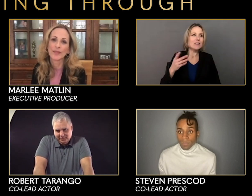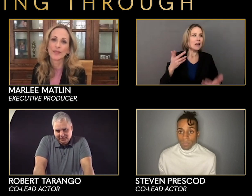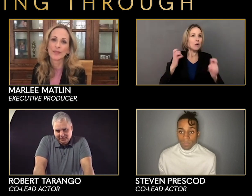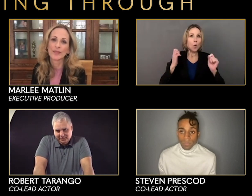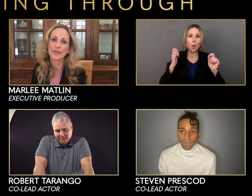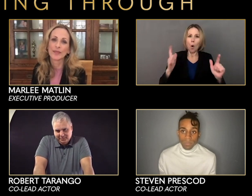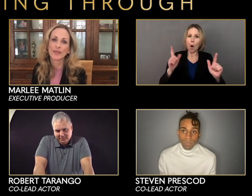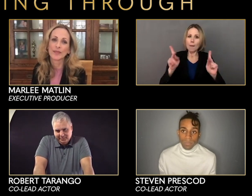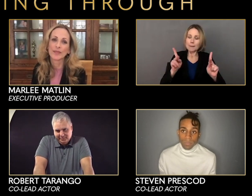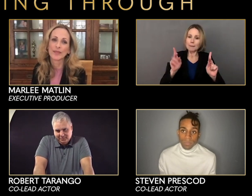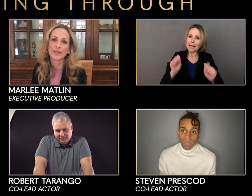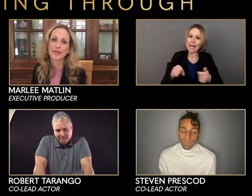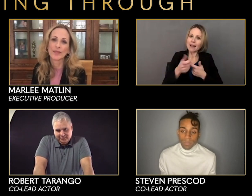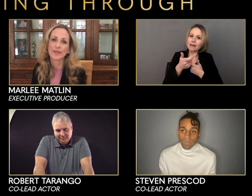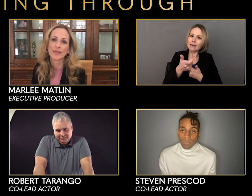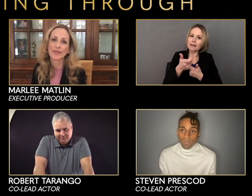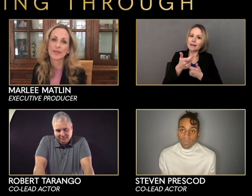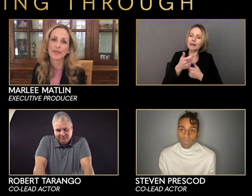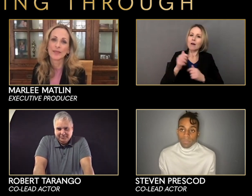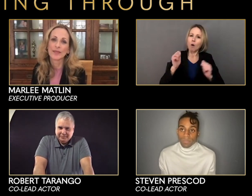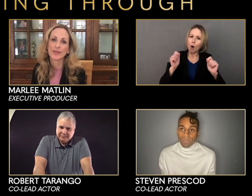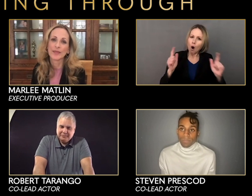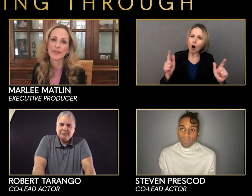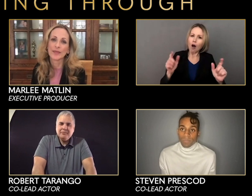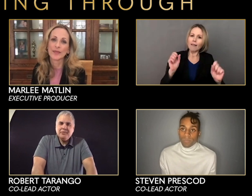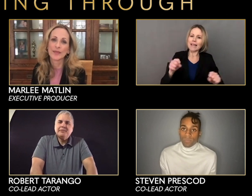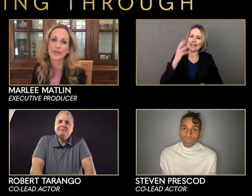everyone take part in it and experience it. And